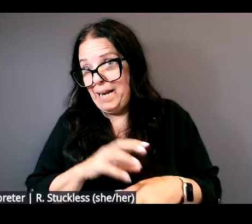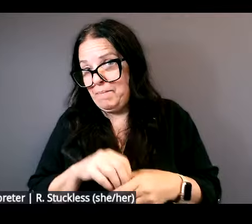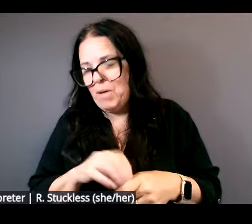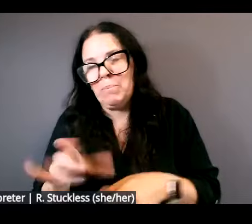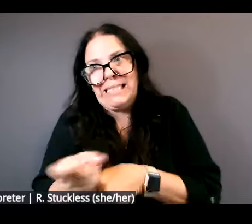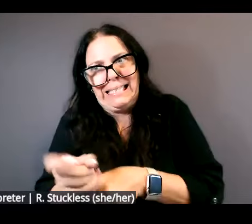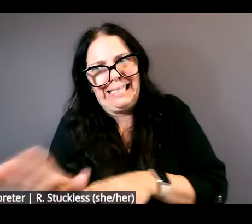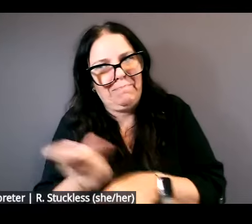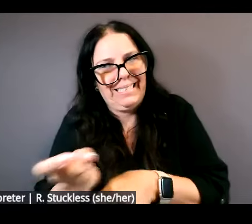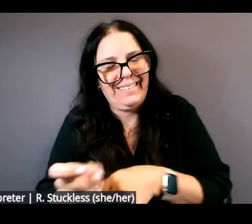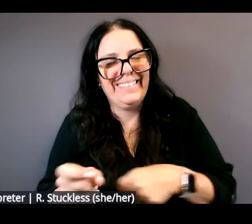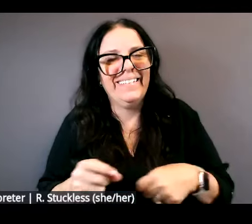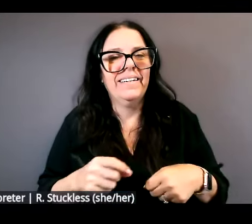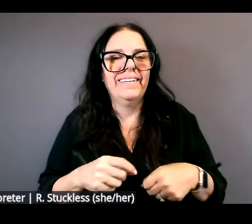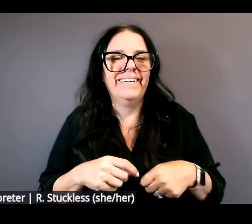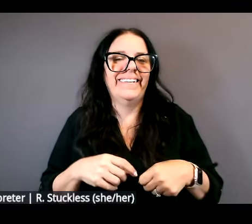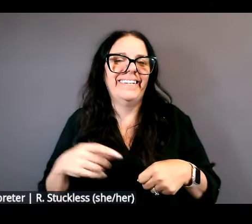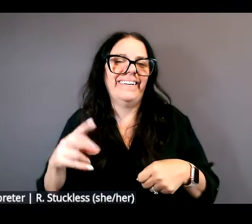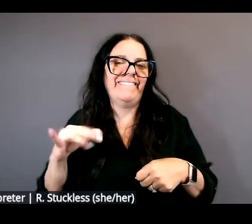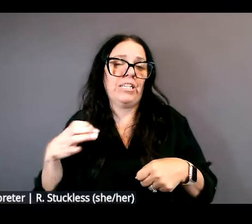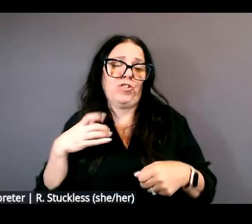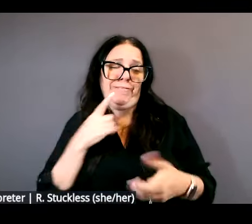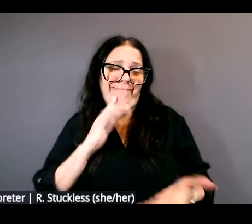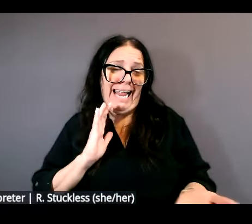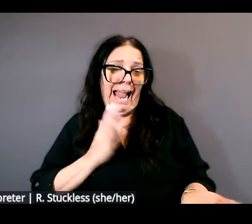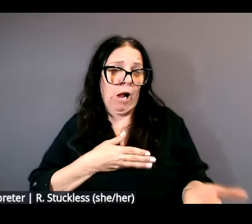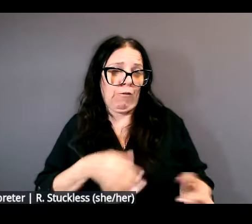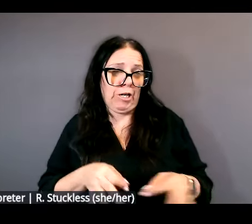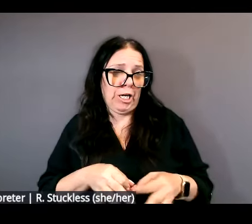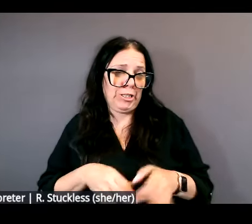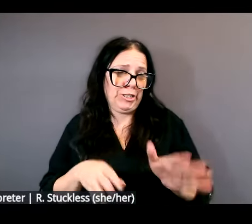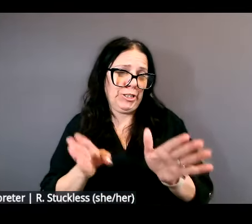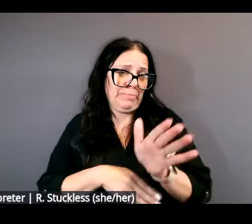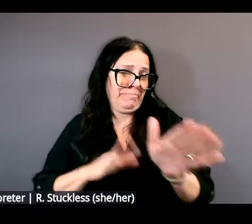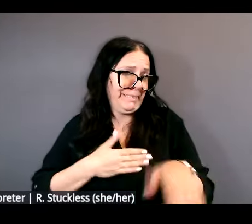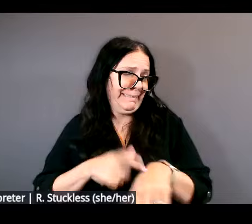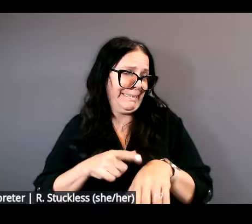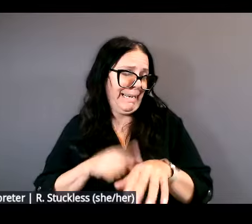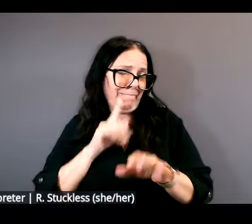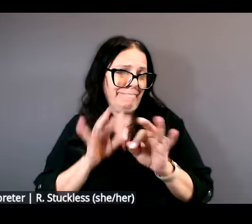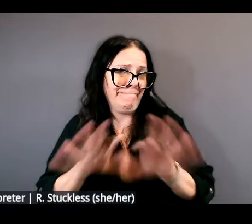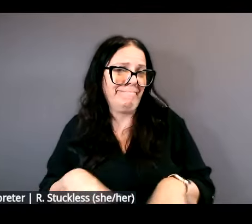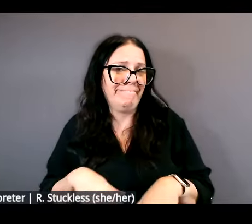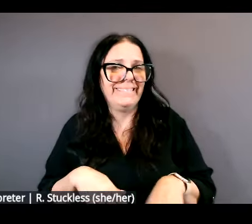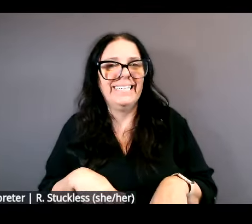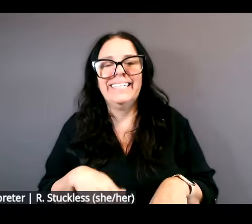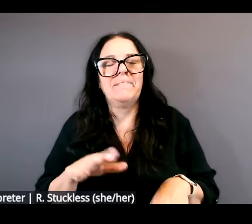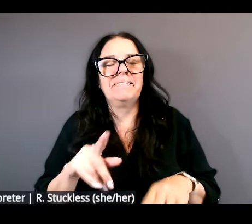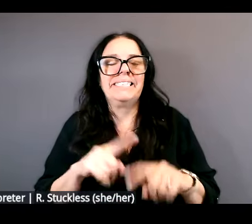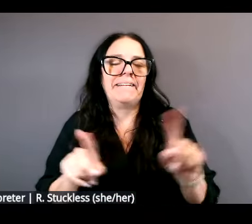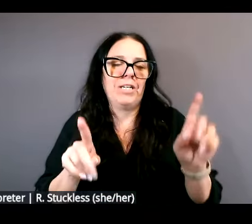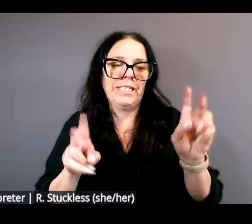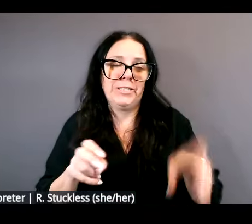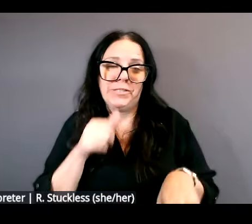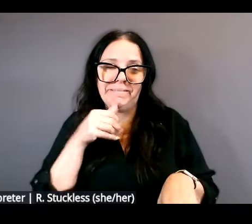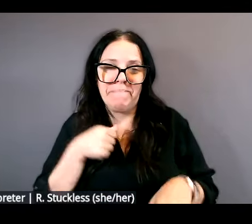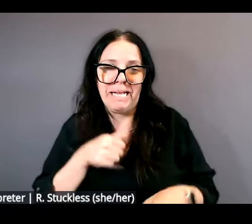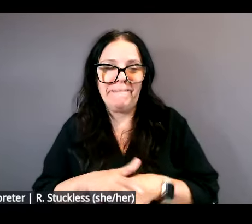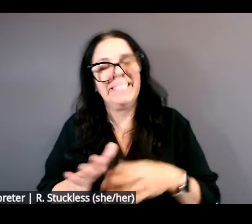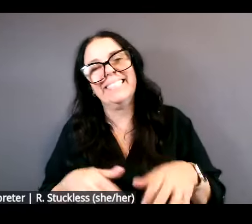Our time is cheap. Our time is cheap. Yes. No, That's oh. a different issue. So if